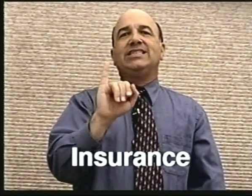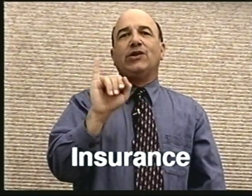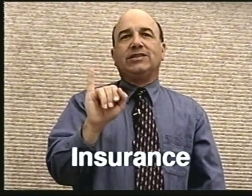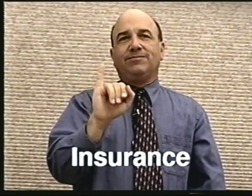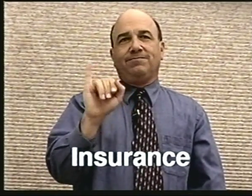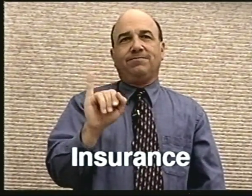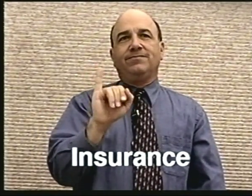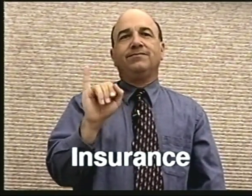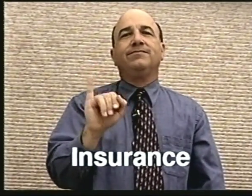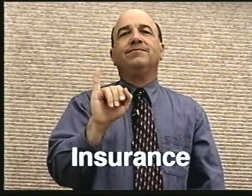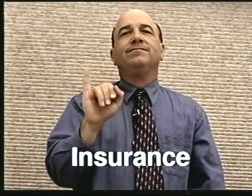Insurance.